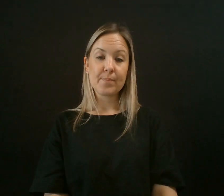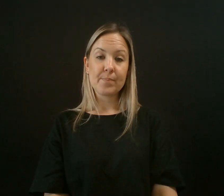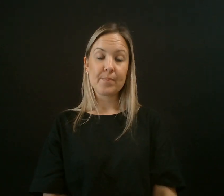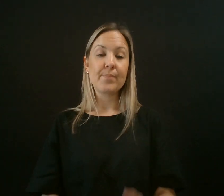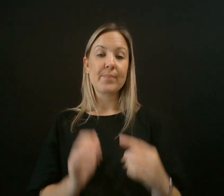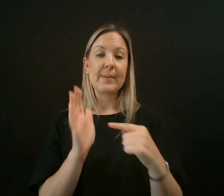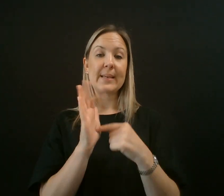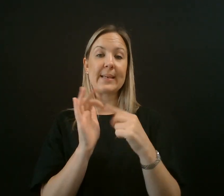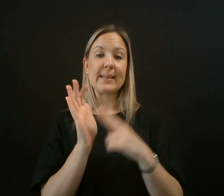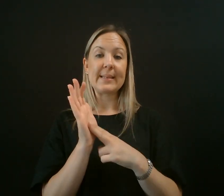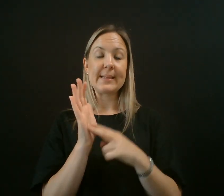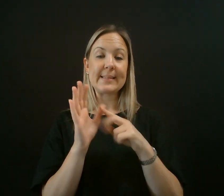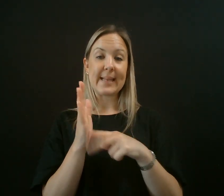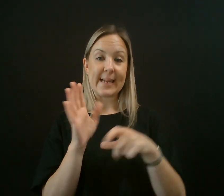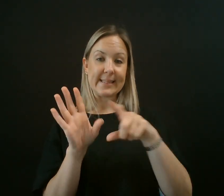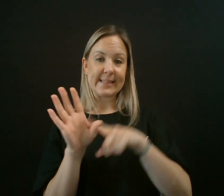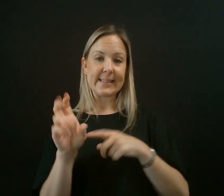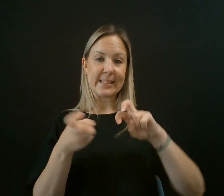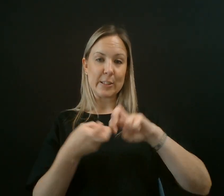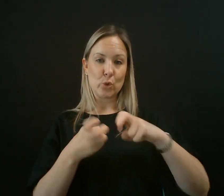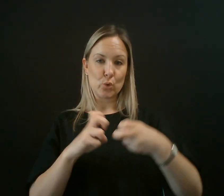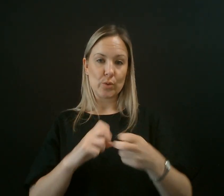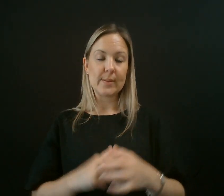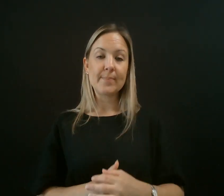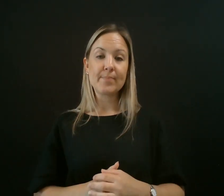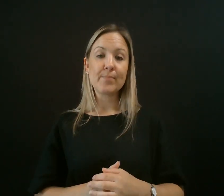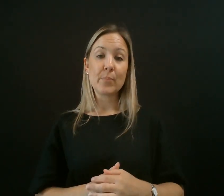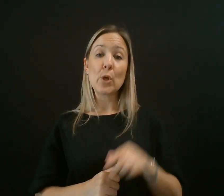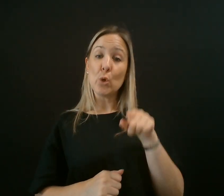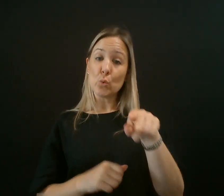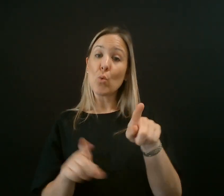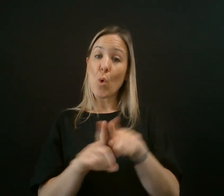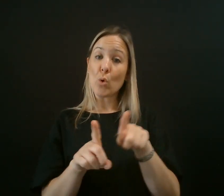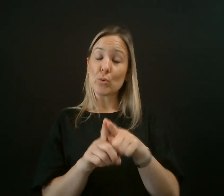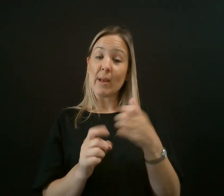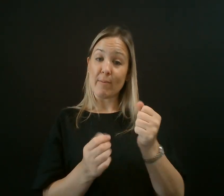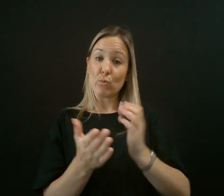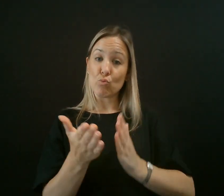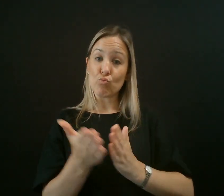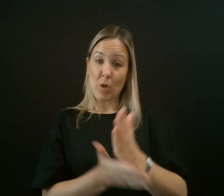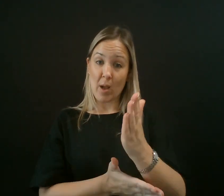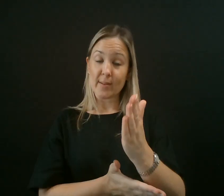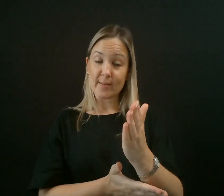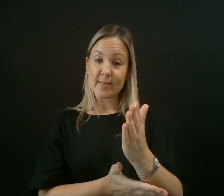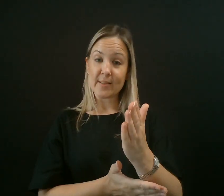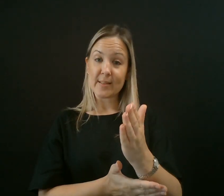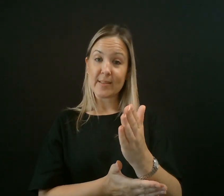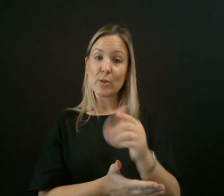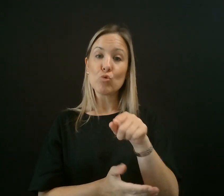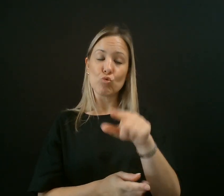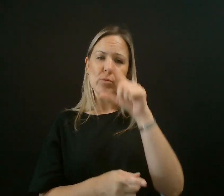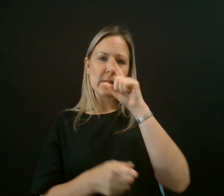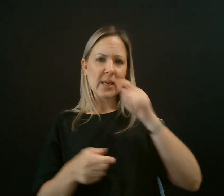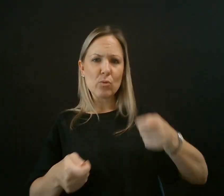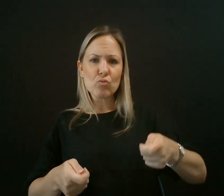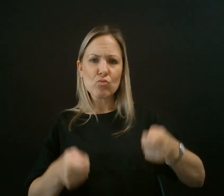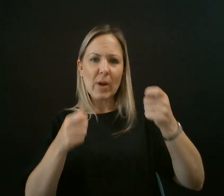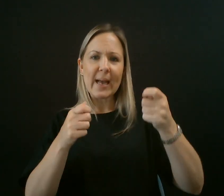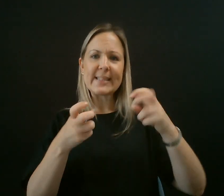Tenancy issues. You also have the right as a tenant and can raise issues with the